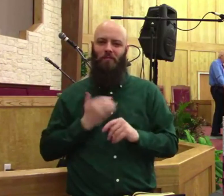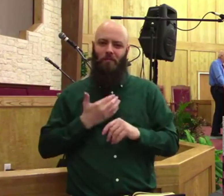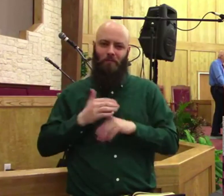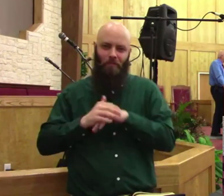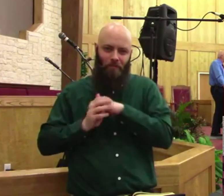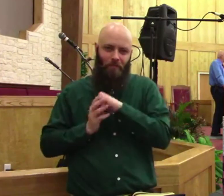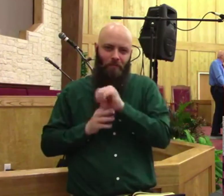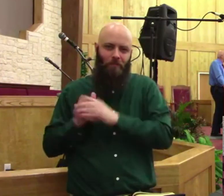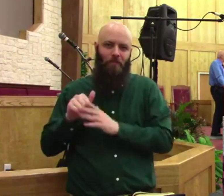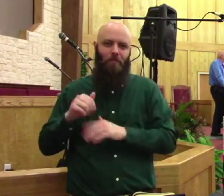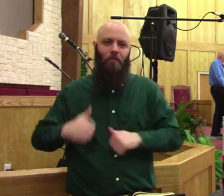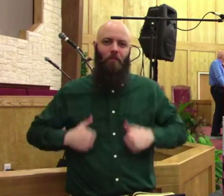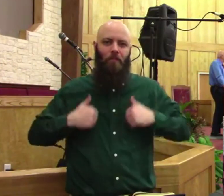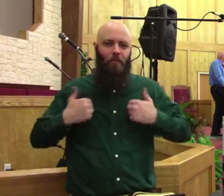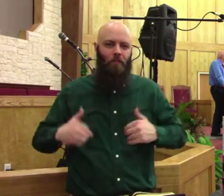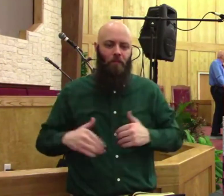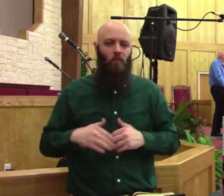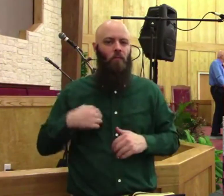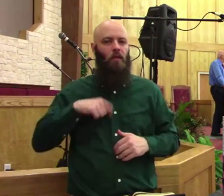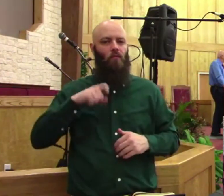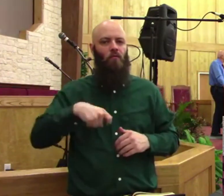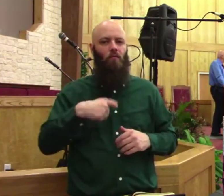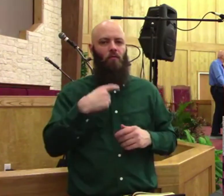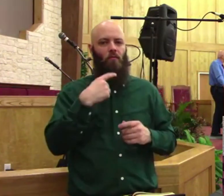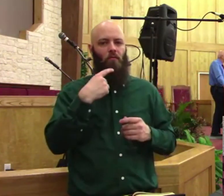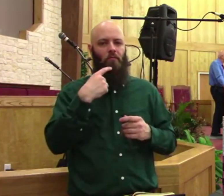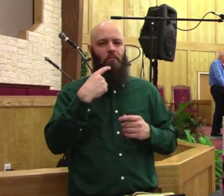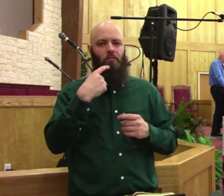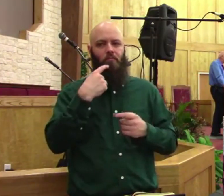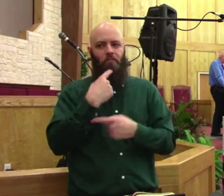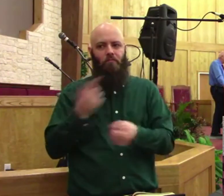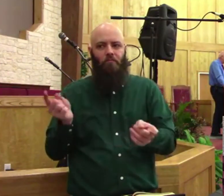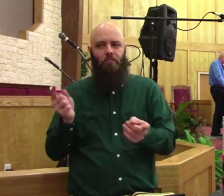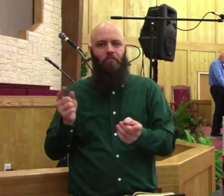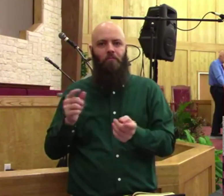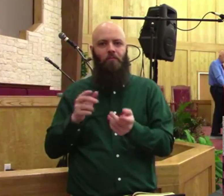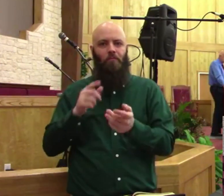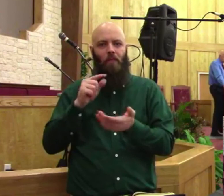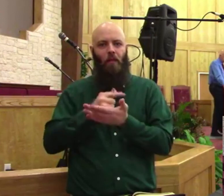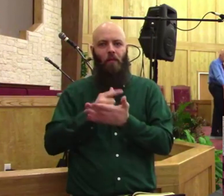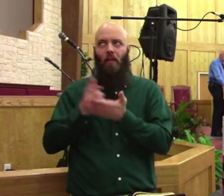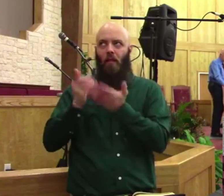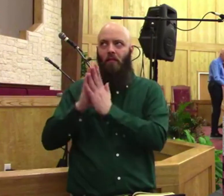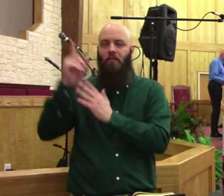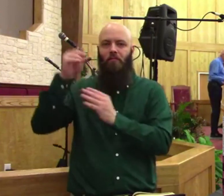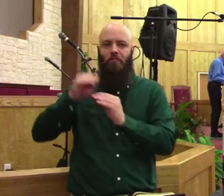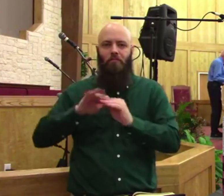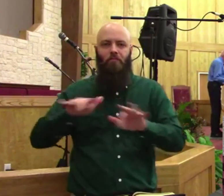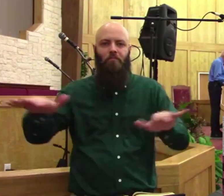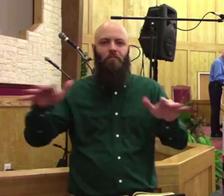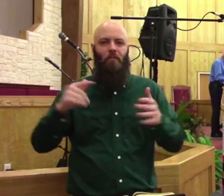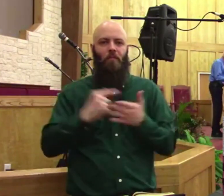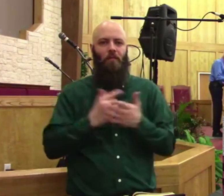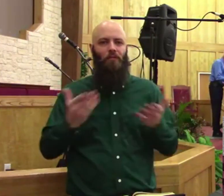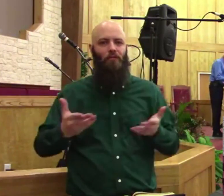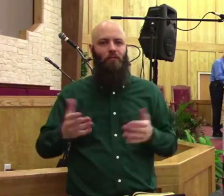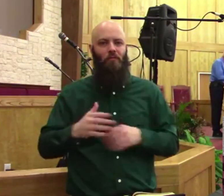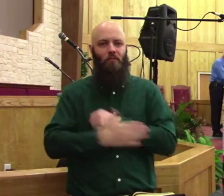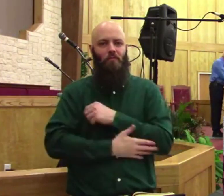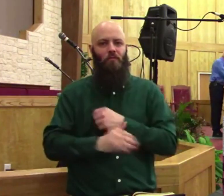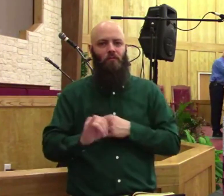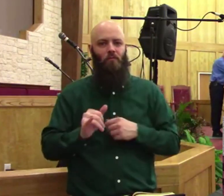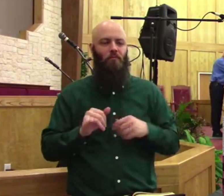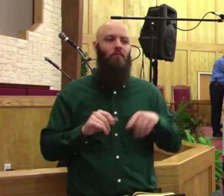we need to pray that the gospel go forth in our nation just as well. So let's ask the Lord's help for today and